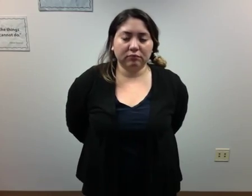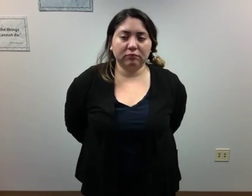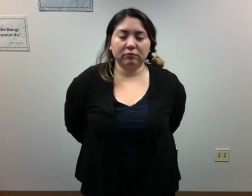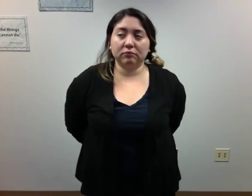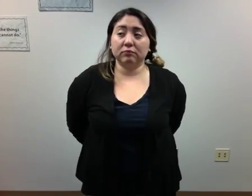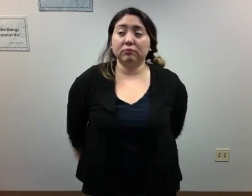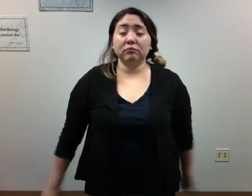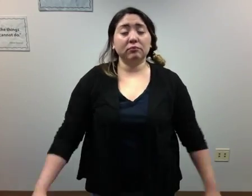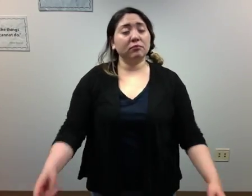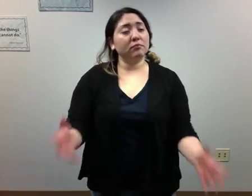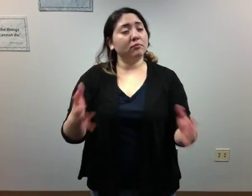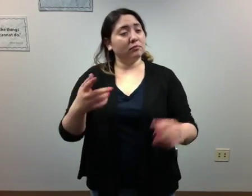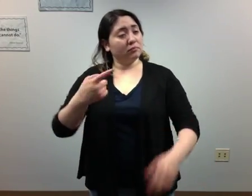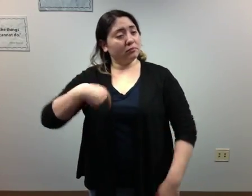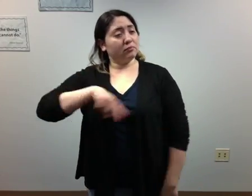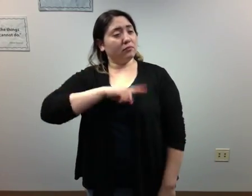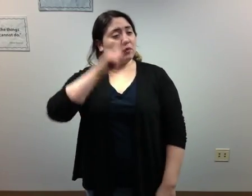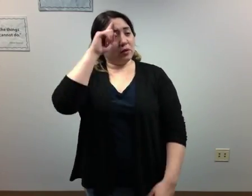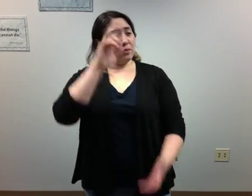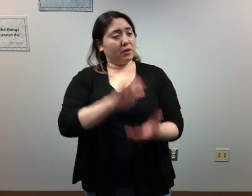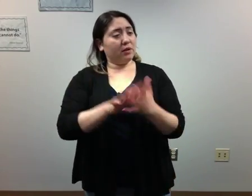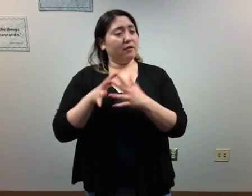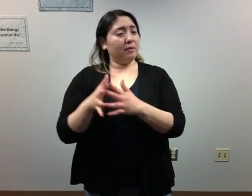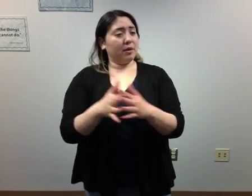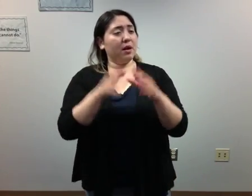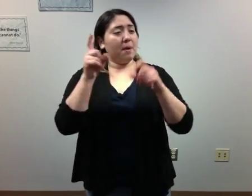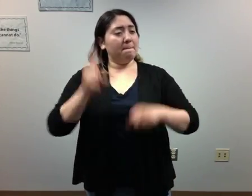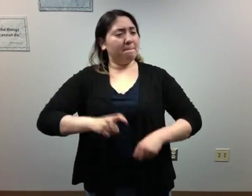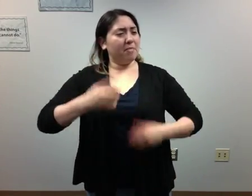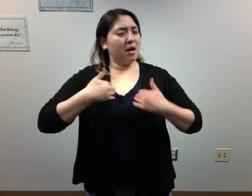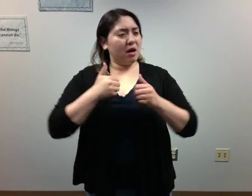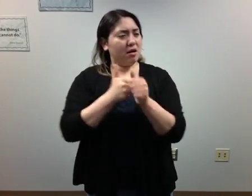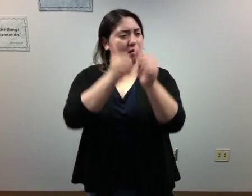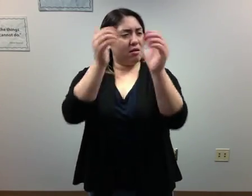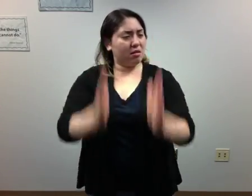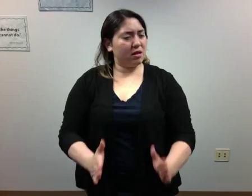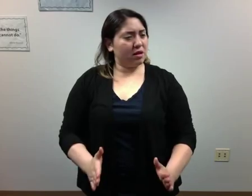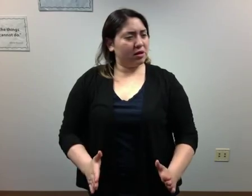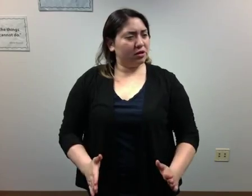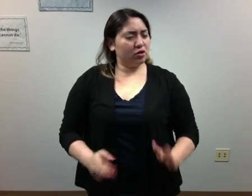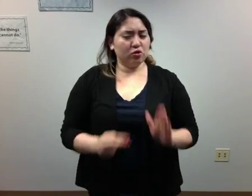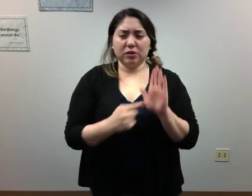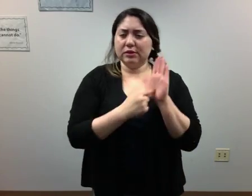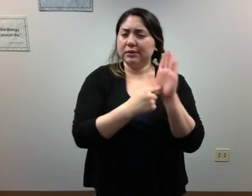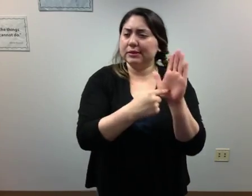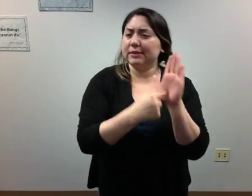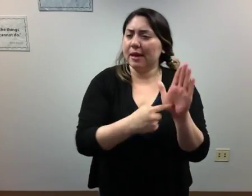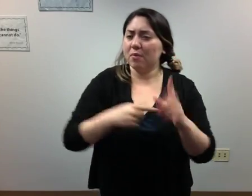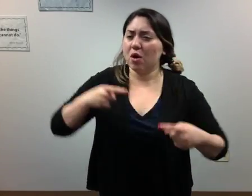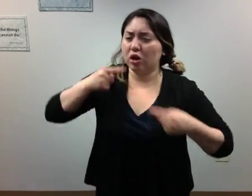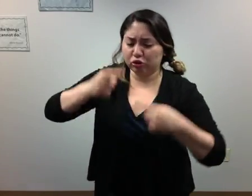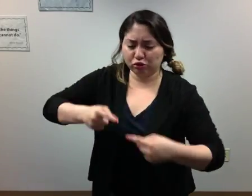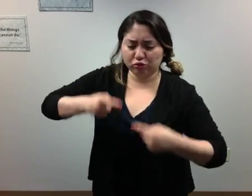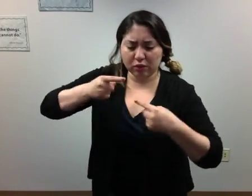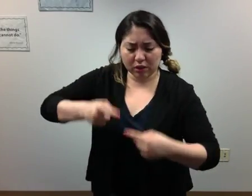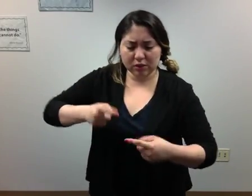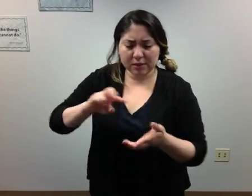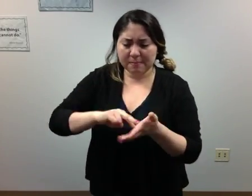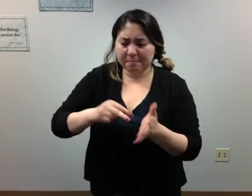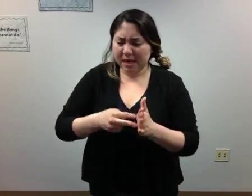And we believe that America must have leaders who show us that our struggles amount to something and